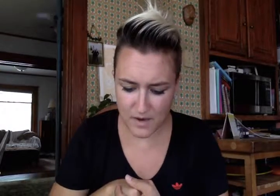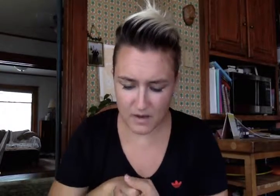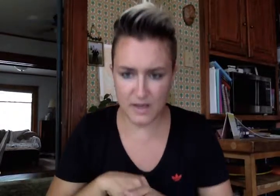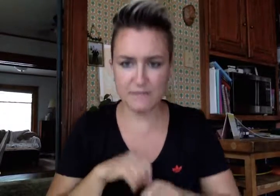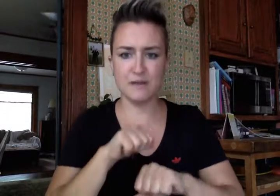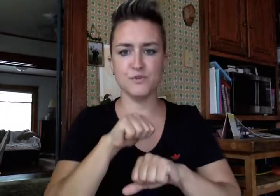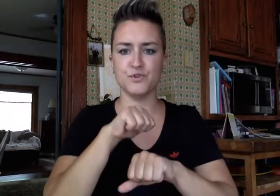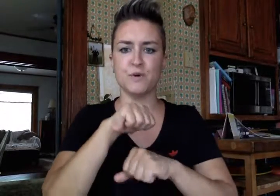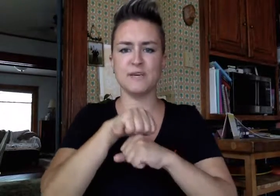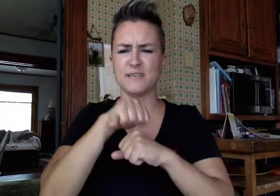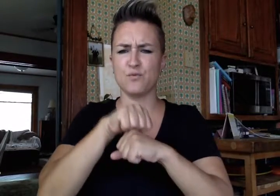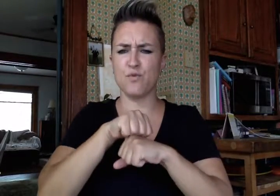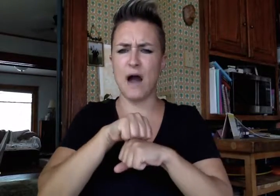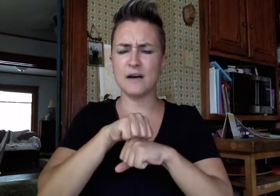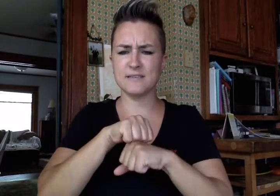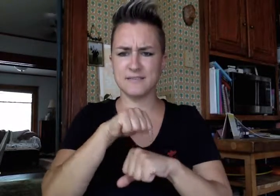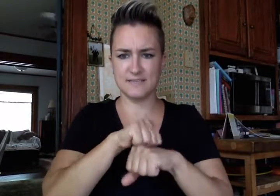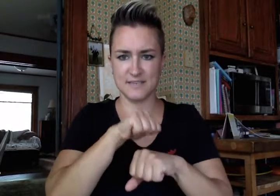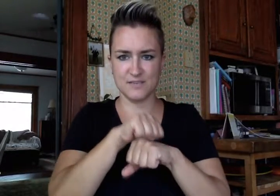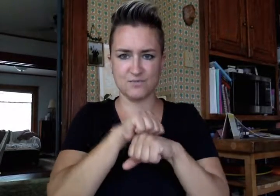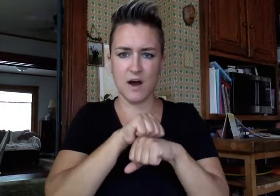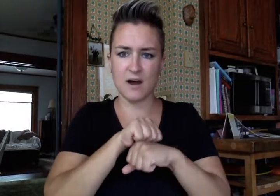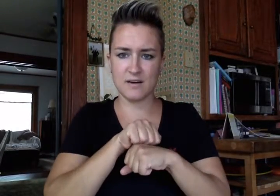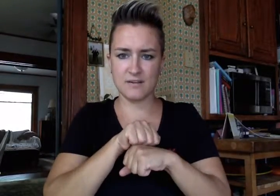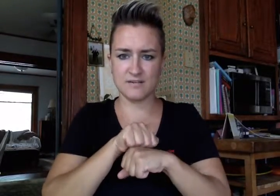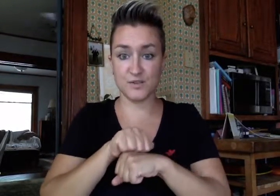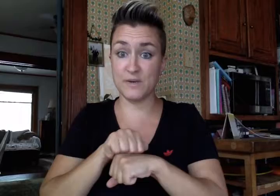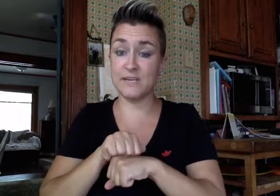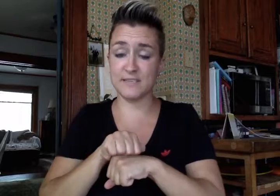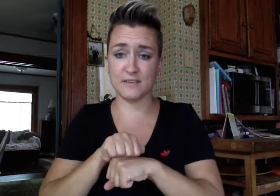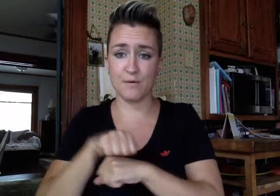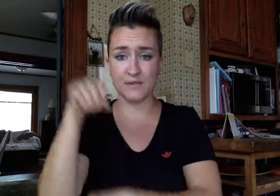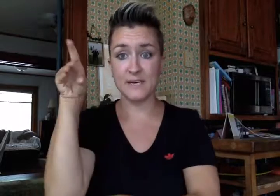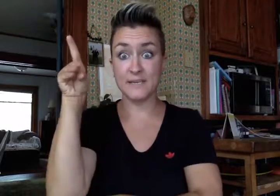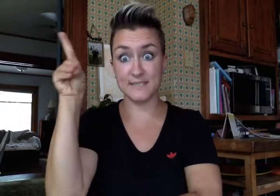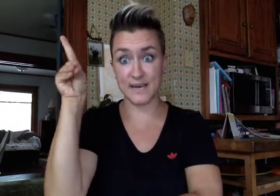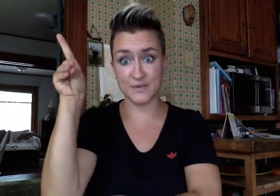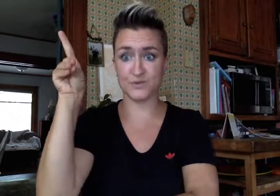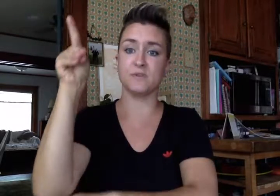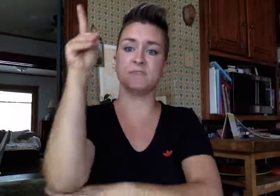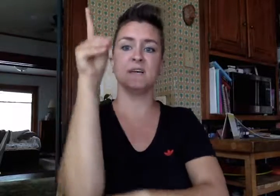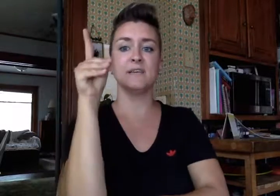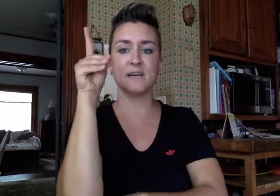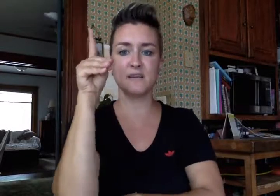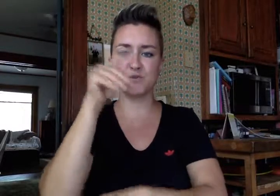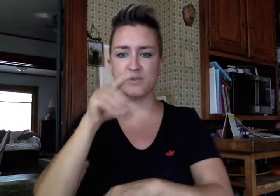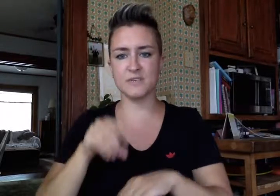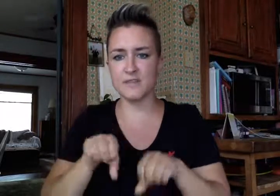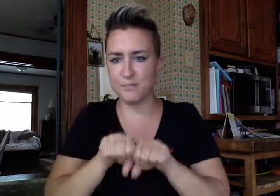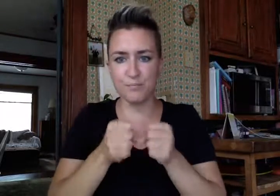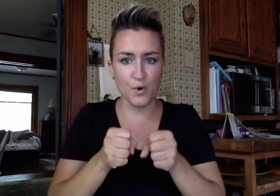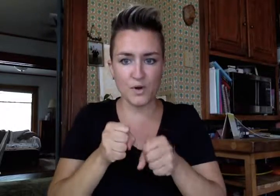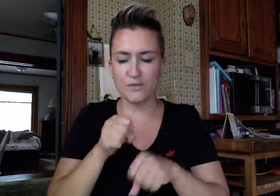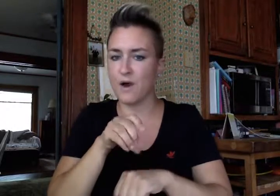A lot of animals are doing things on rocks. This is rock. So he does this a lot with dinosaurs. Dinosaurs on the broken